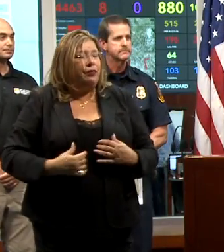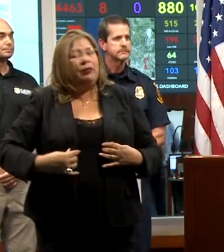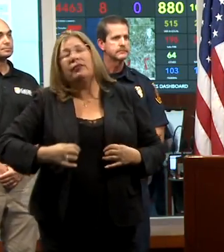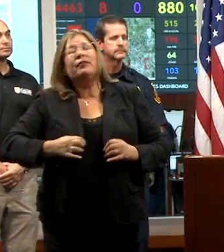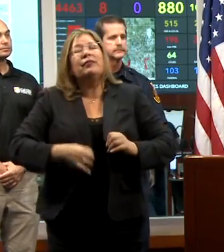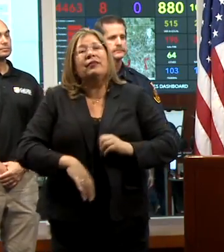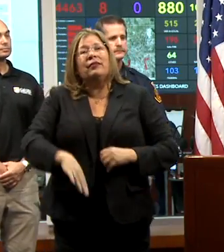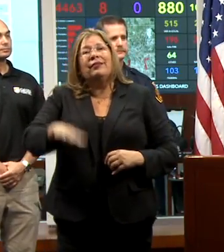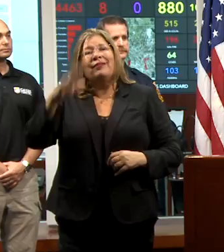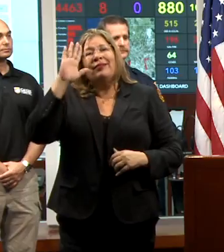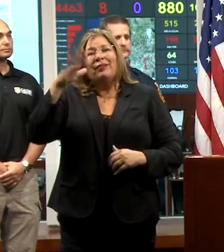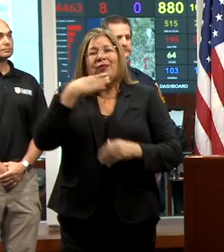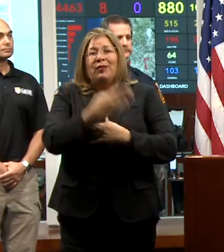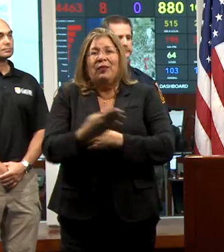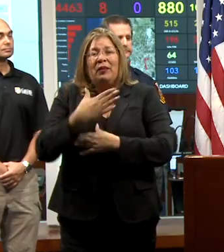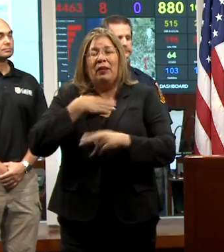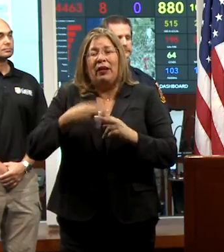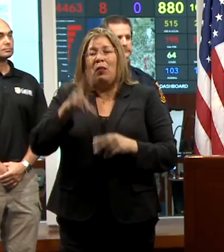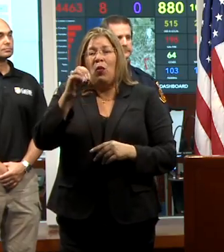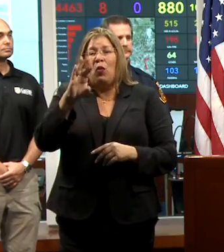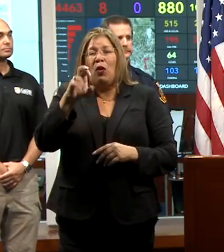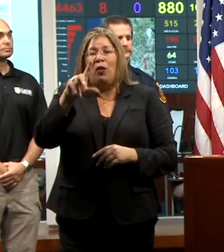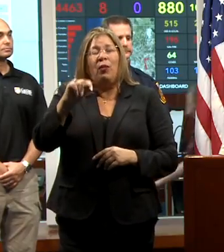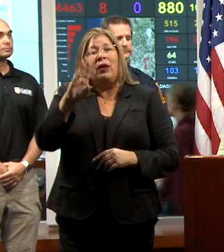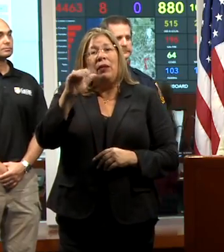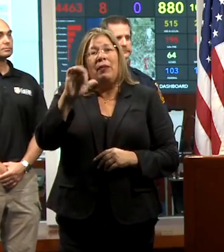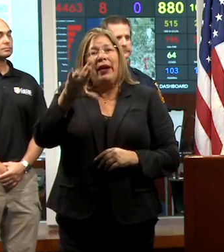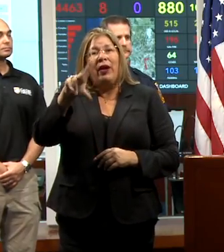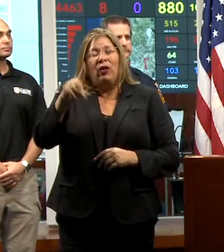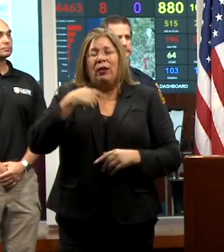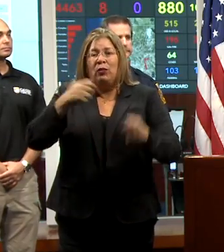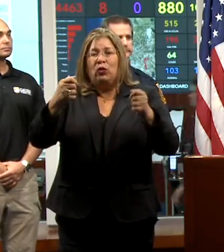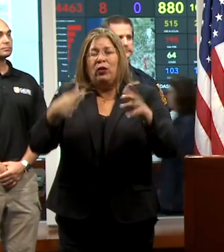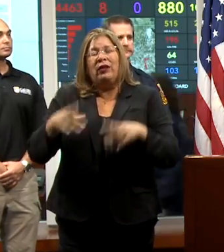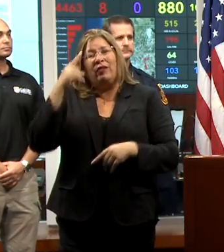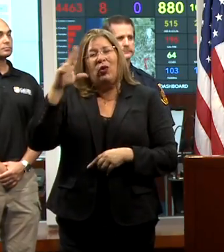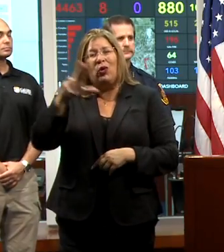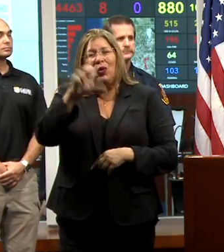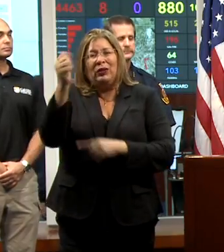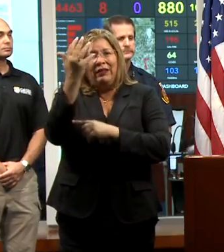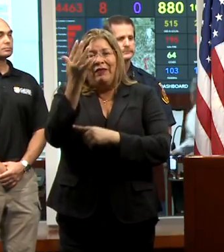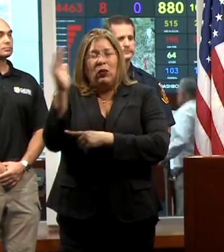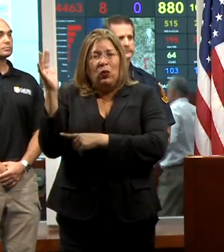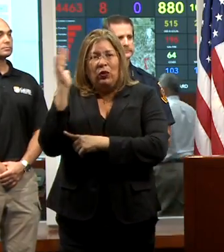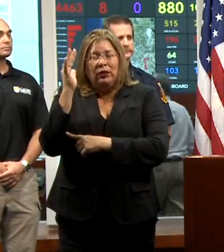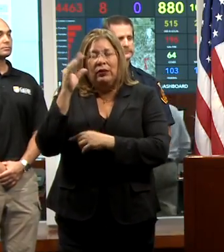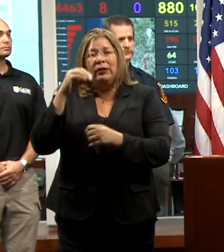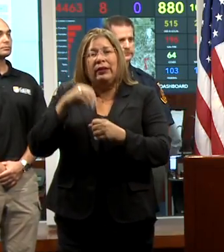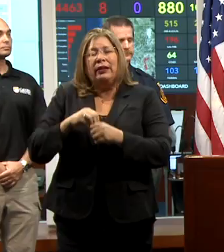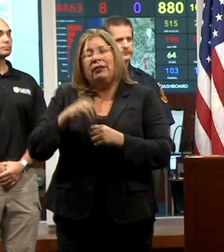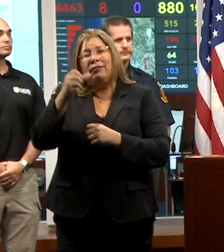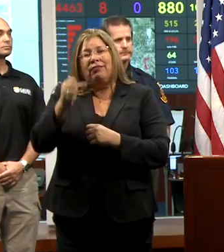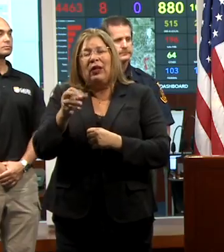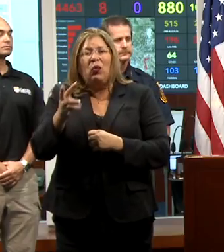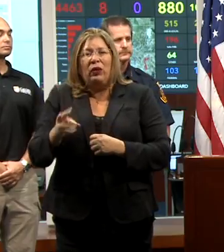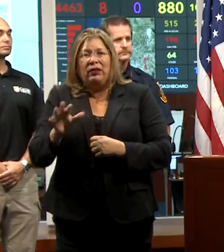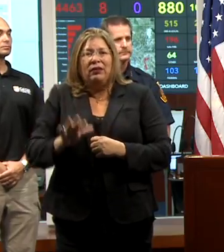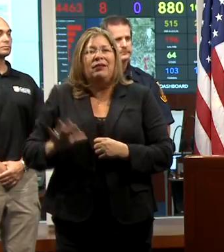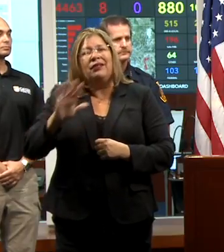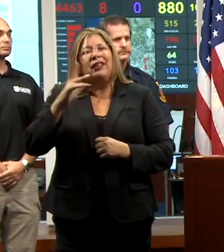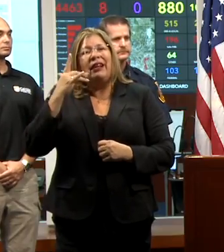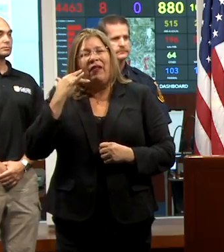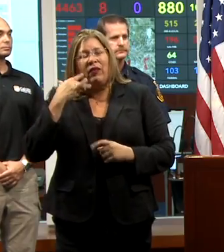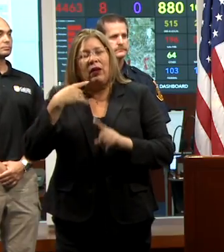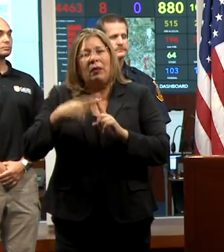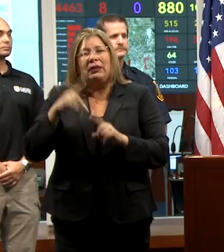Hi, good morning. My name is Robert Baird. I'm the Director of Fire and Aviation for the United States Forest Service in the Pacific Southwest region, which is California